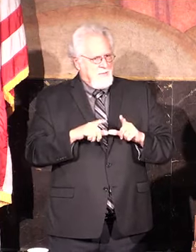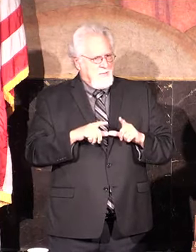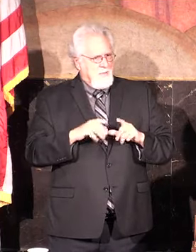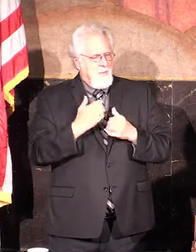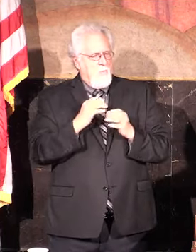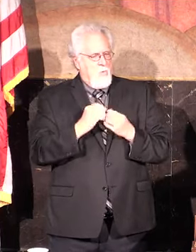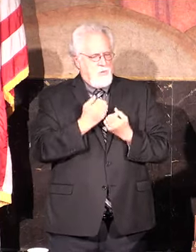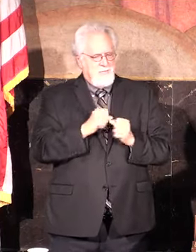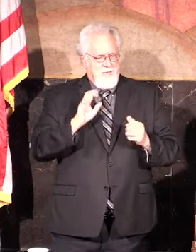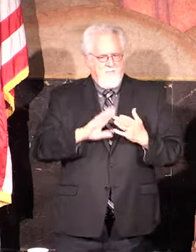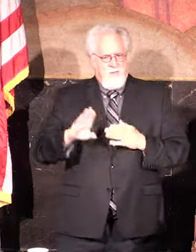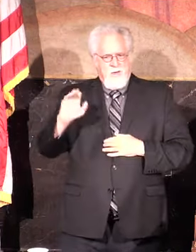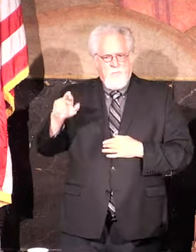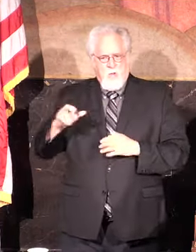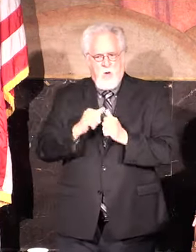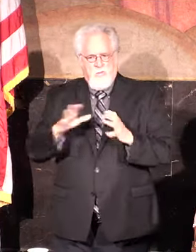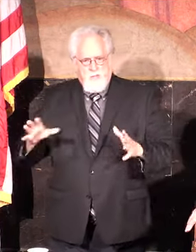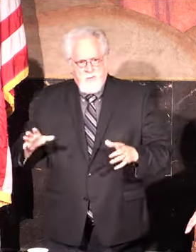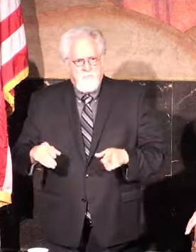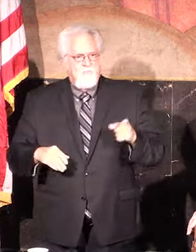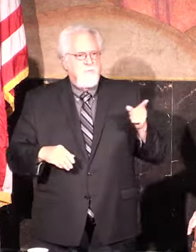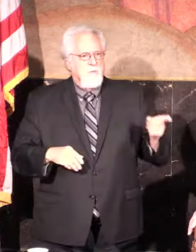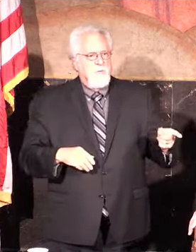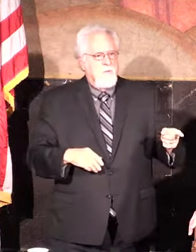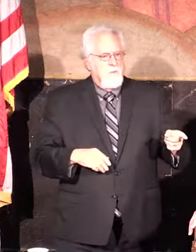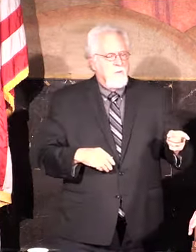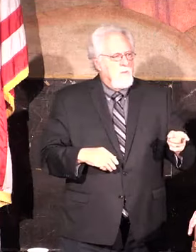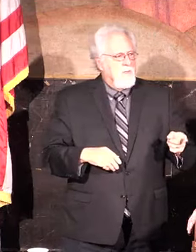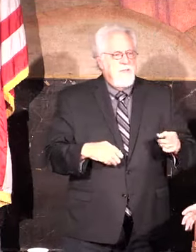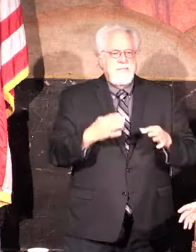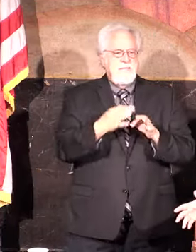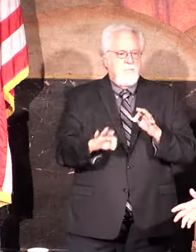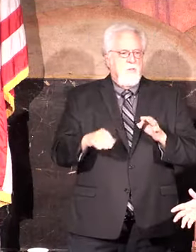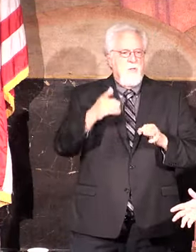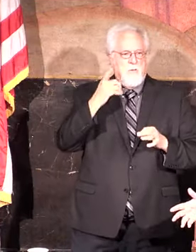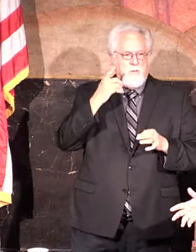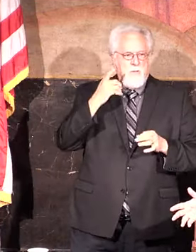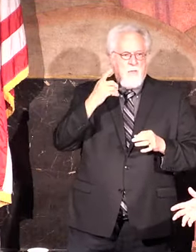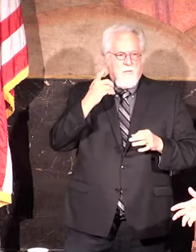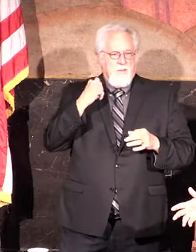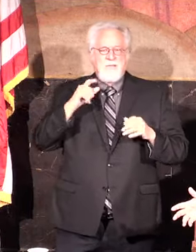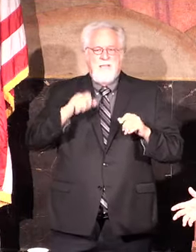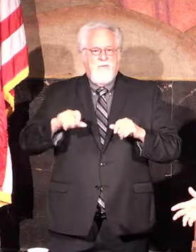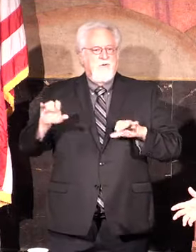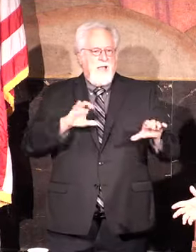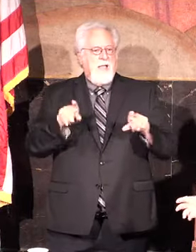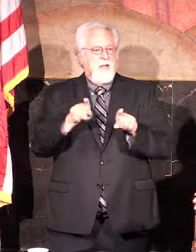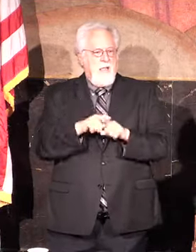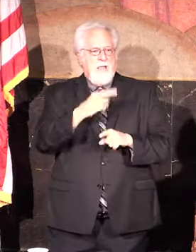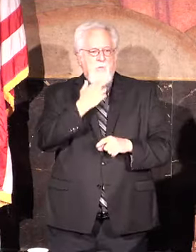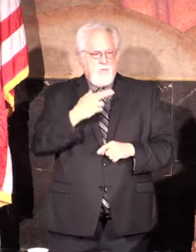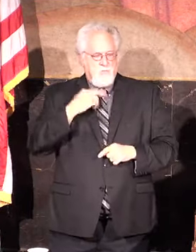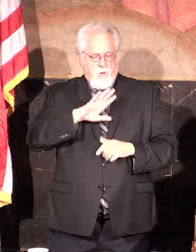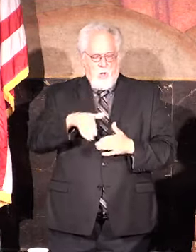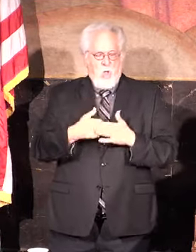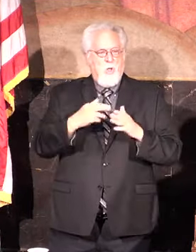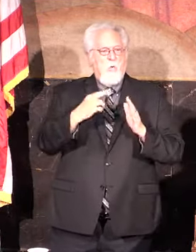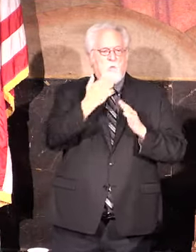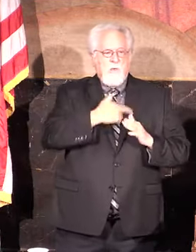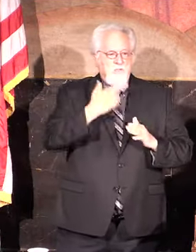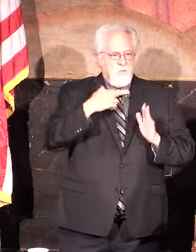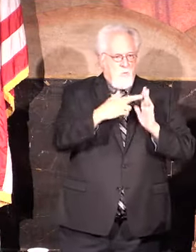safer than a bar that does not? It's really simple. Because they have to operate like a restaurant. All the rules